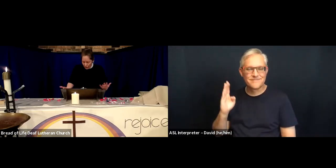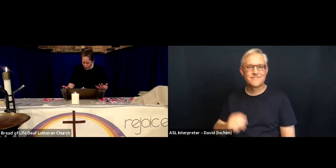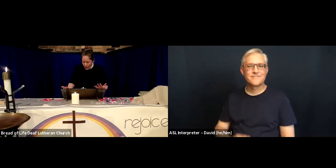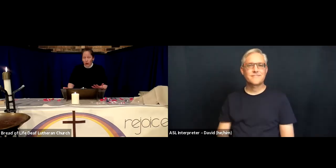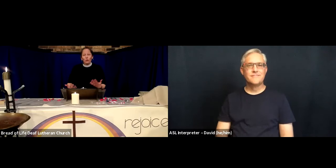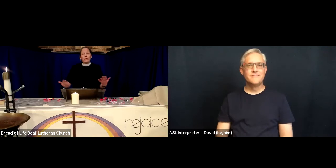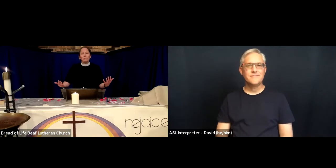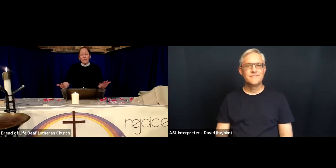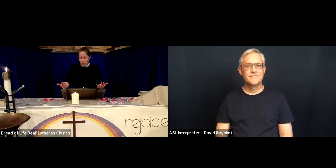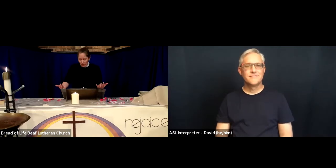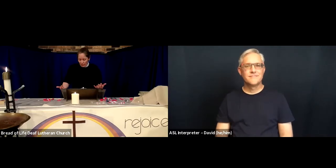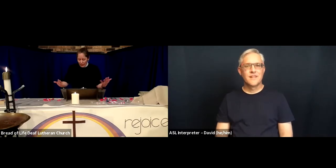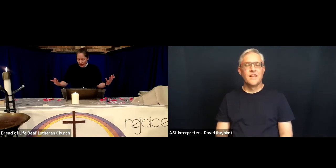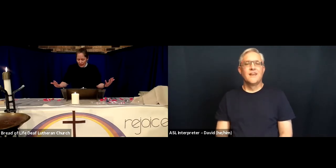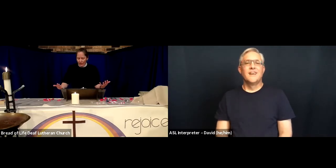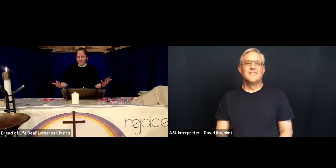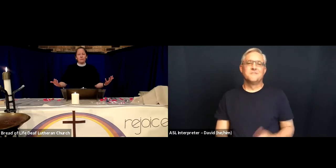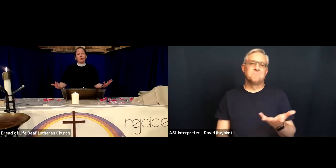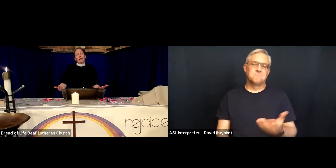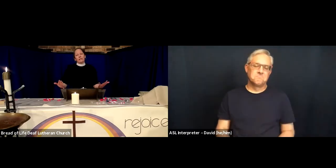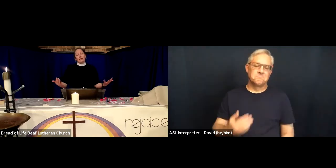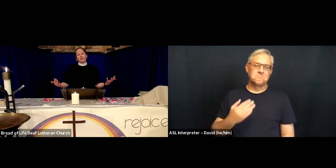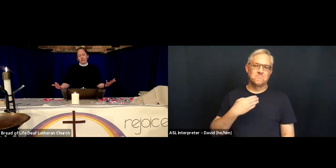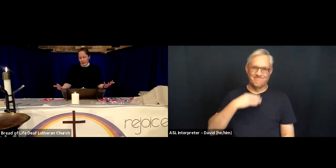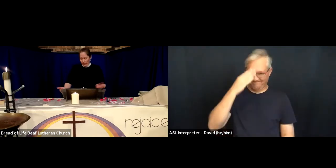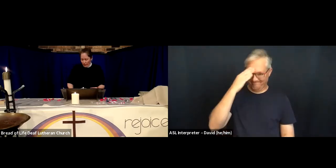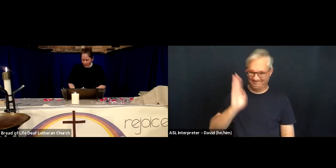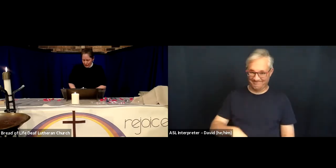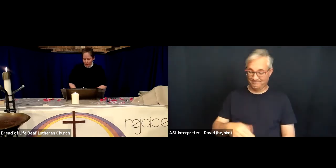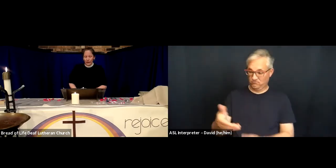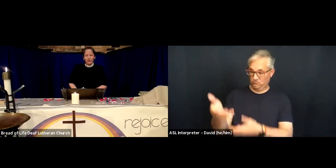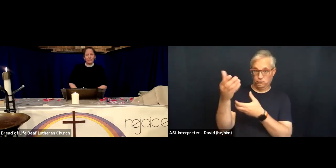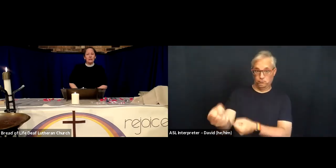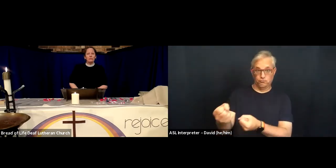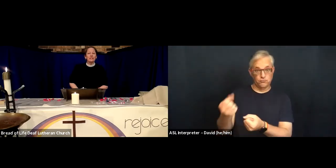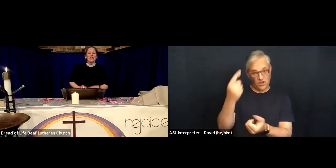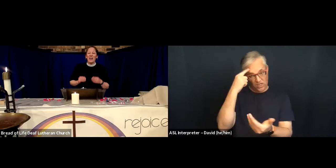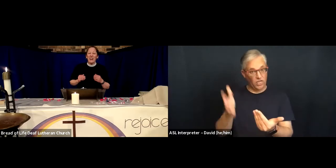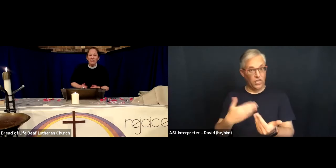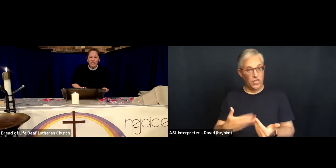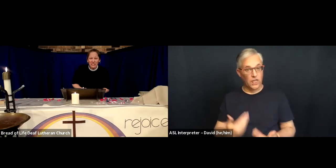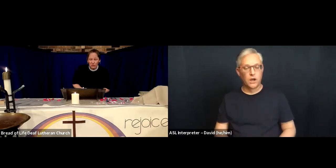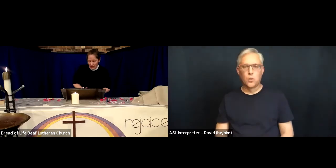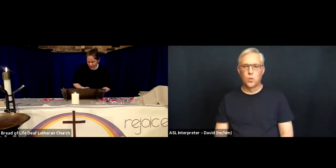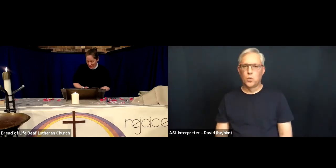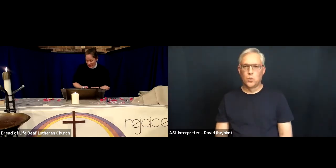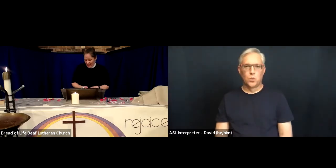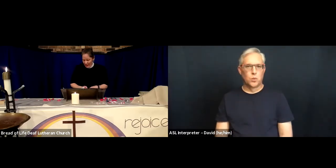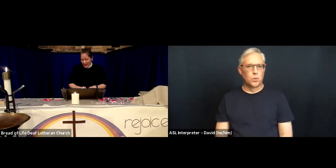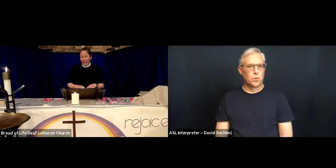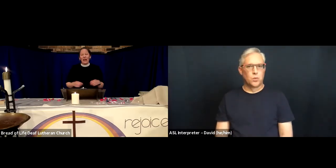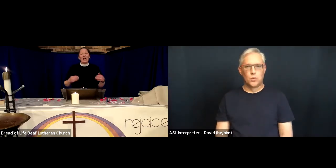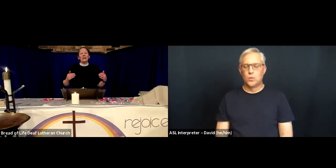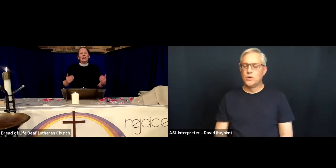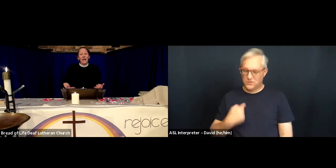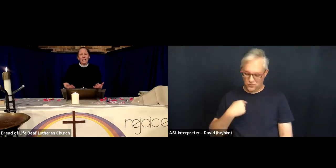Now, I know we have to practice trusting. We really do. Because every single one of us